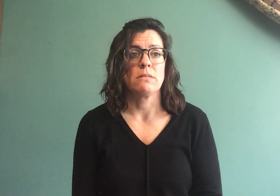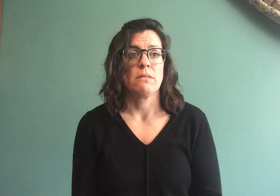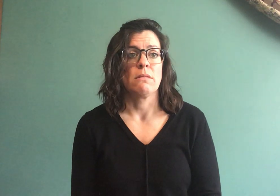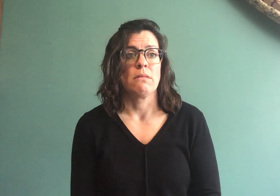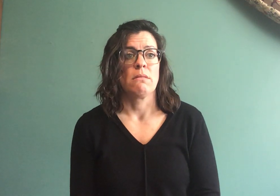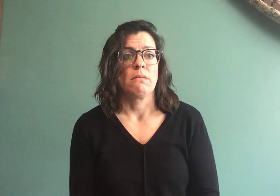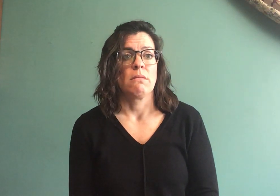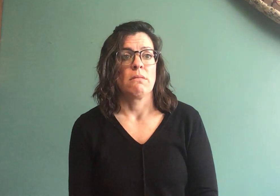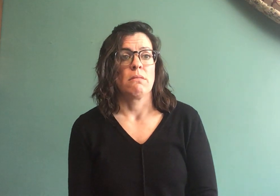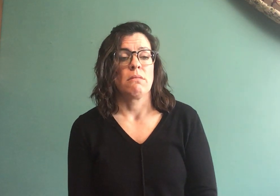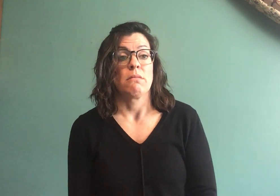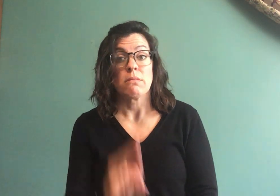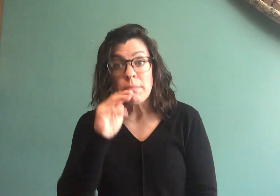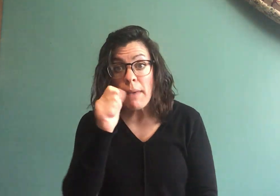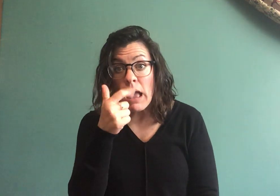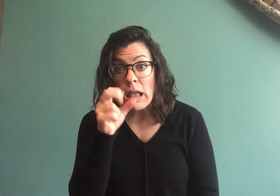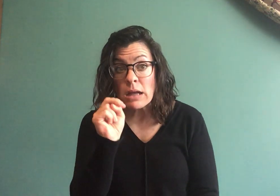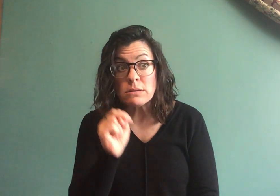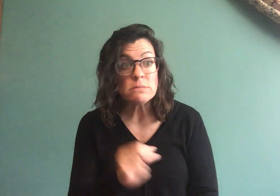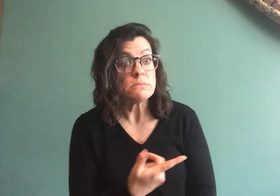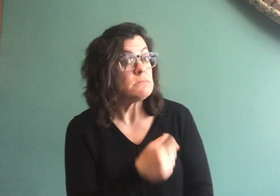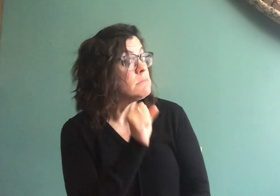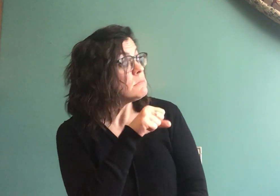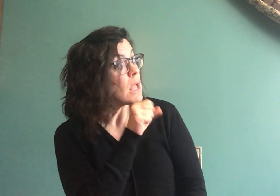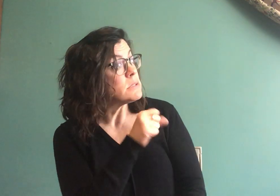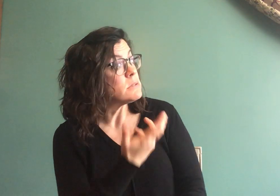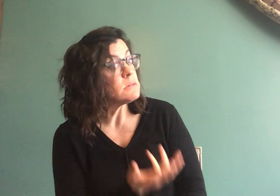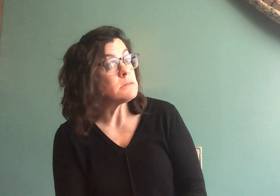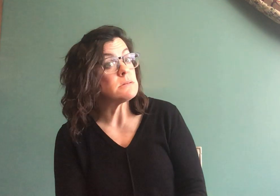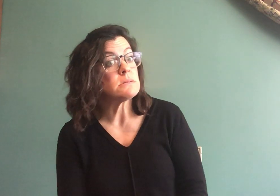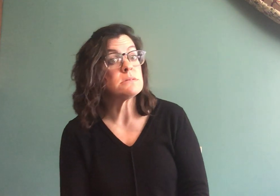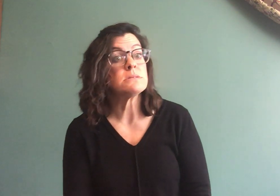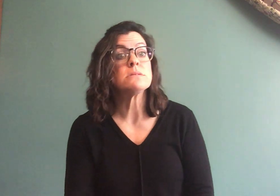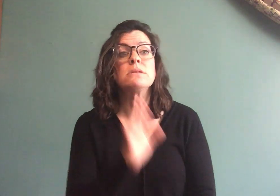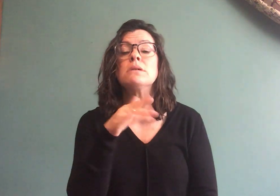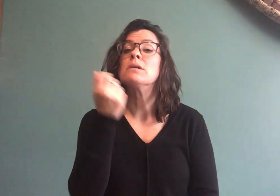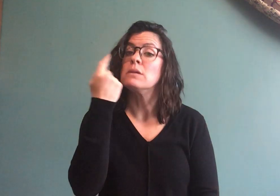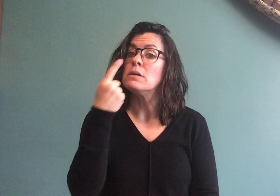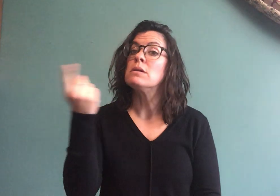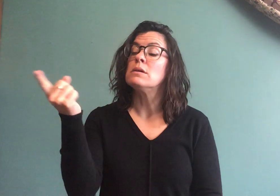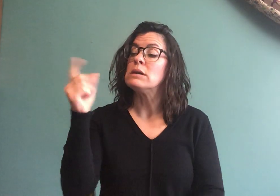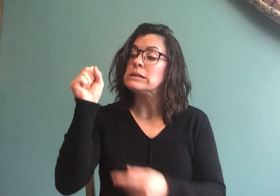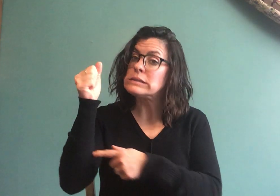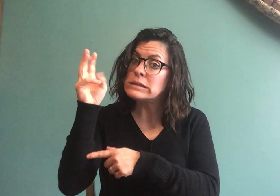One thing Malachi missed. What else could we have possibly done to prevent this accident?